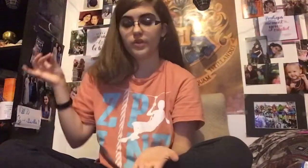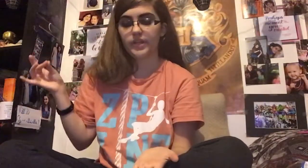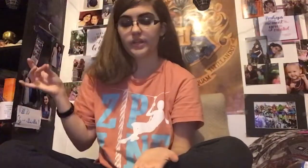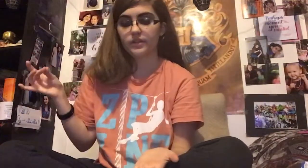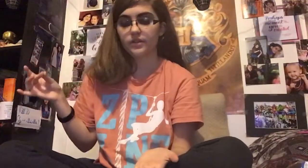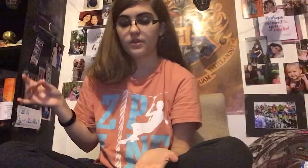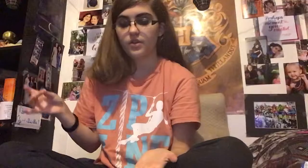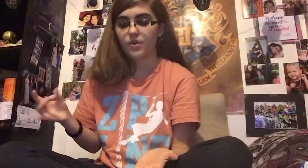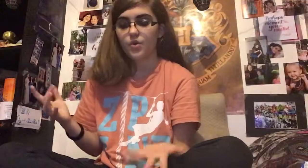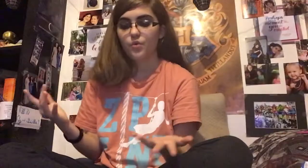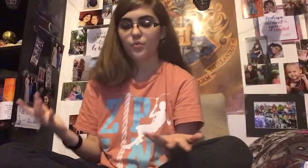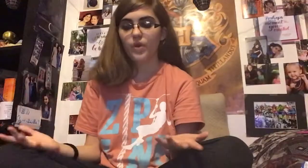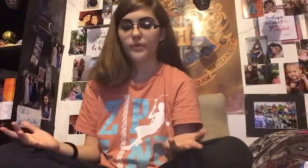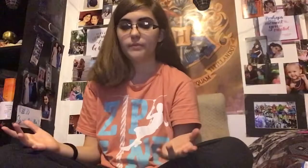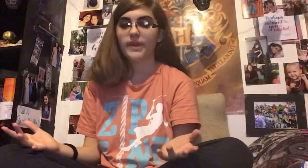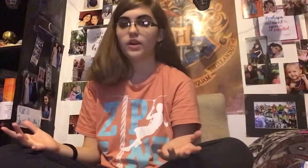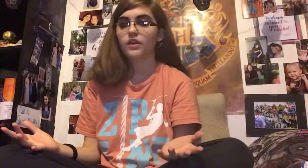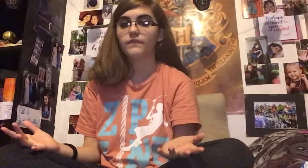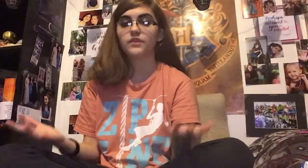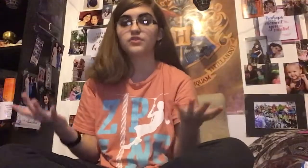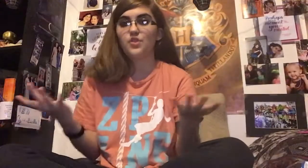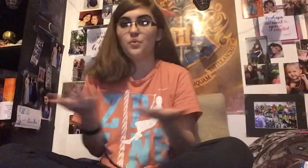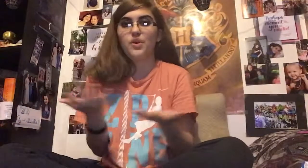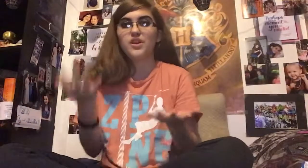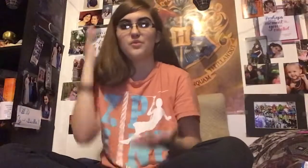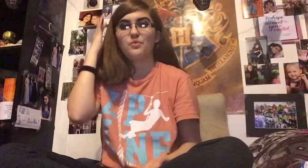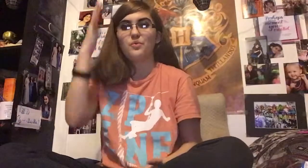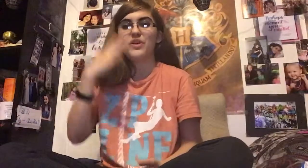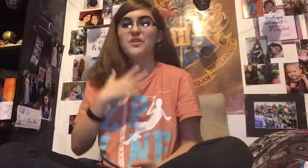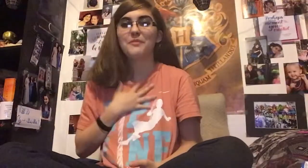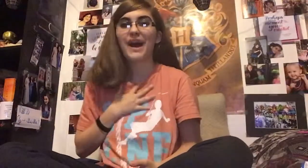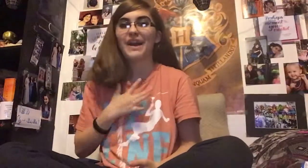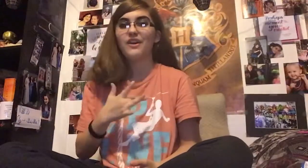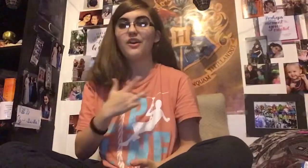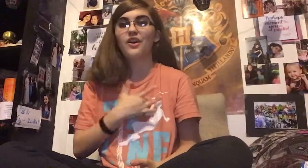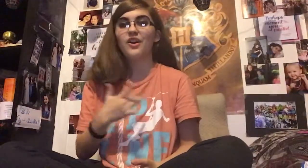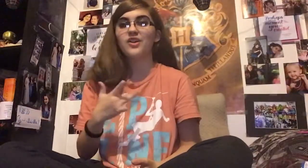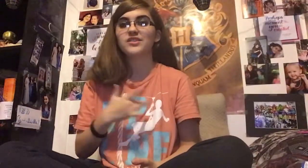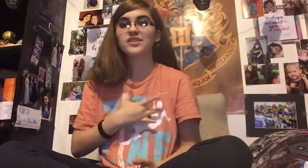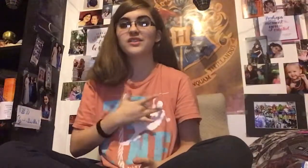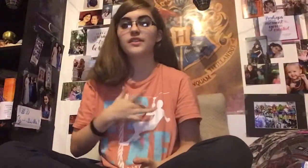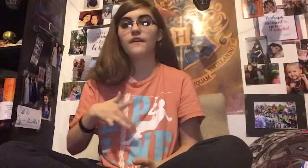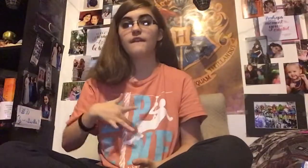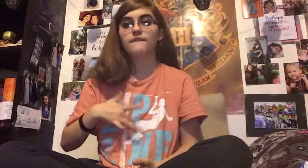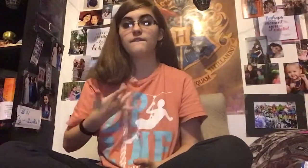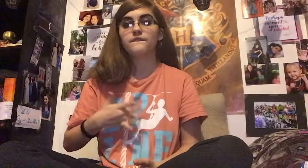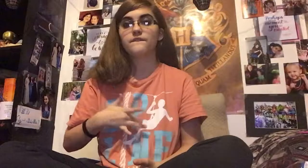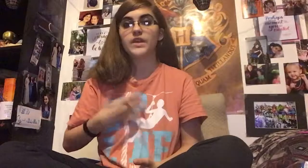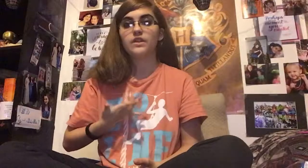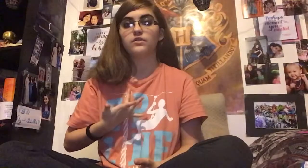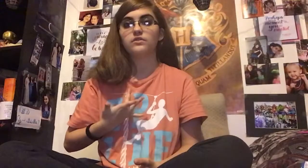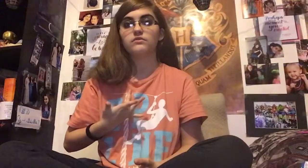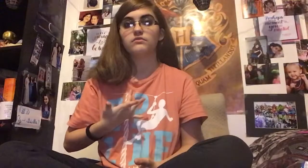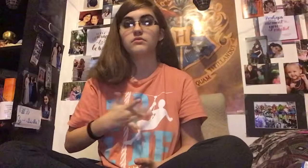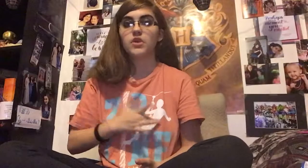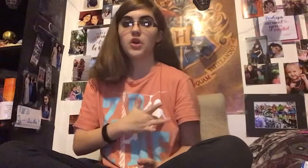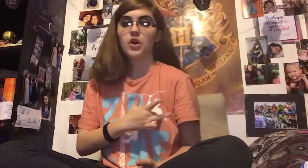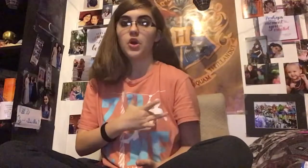glory. What will my heart feel? So what will my heart feel?